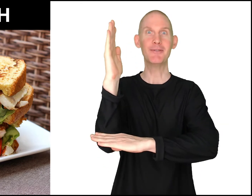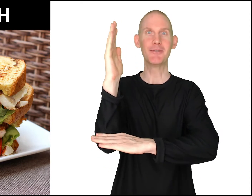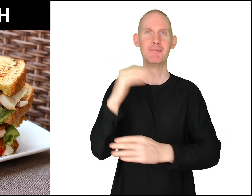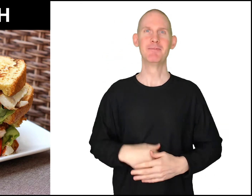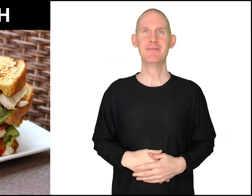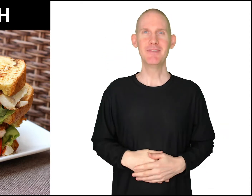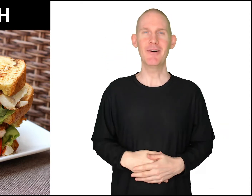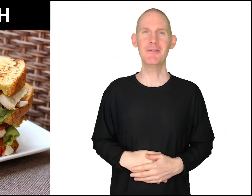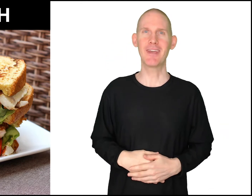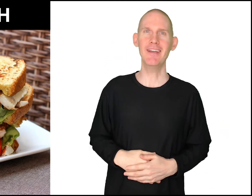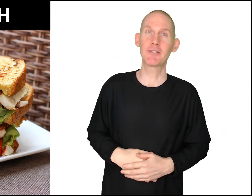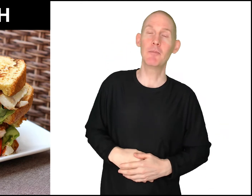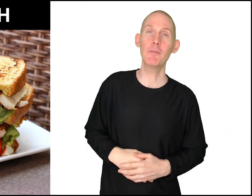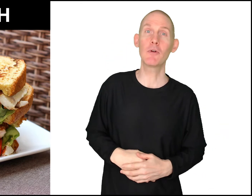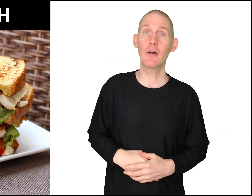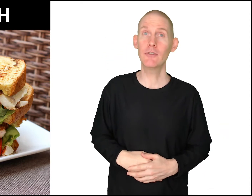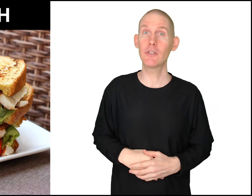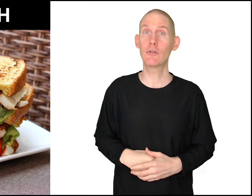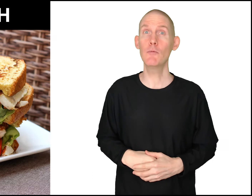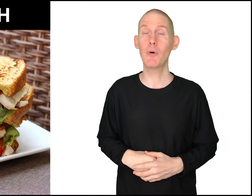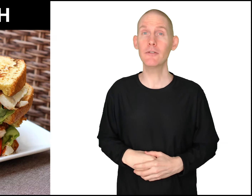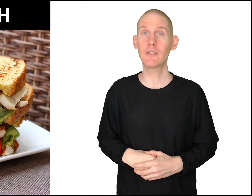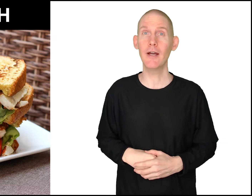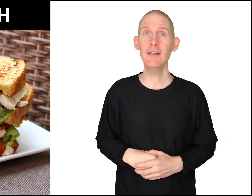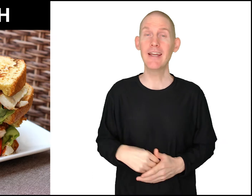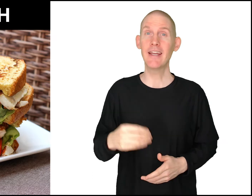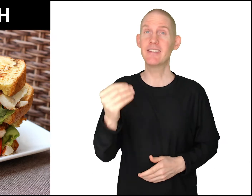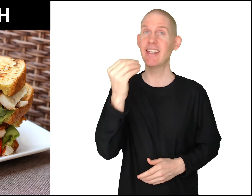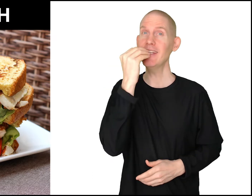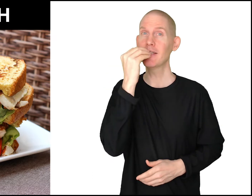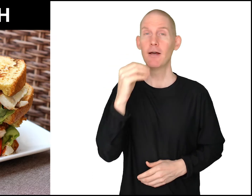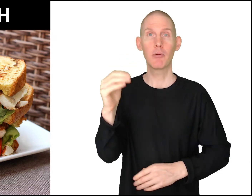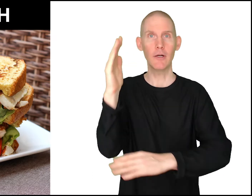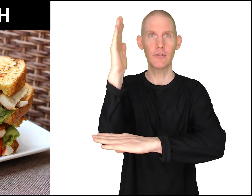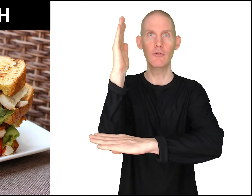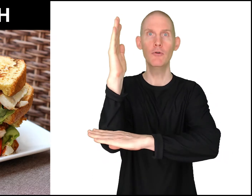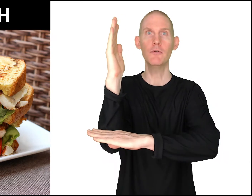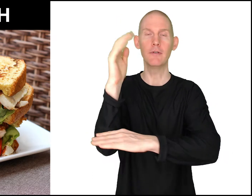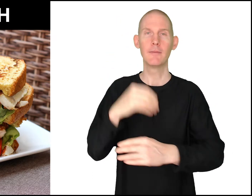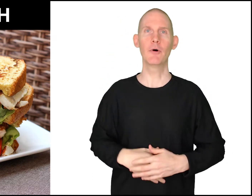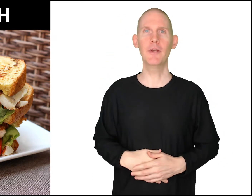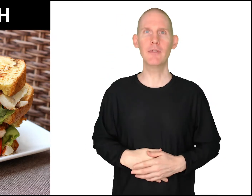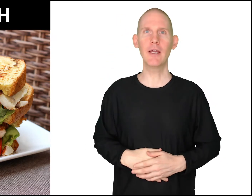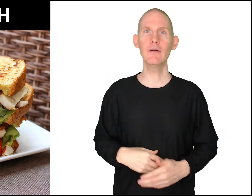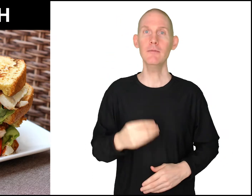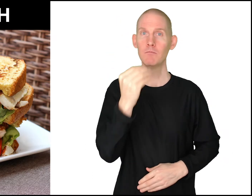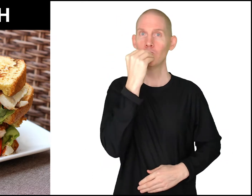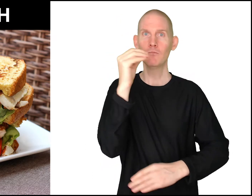Lunch. Okay, so remember, lunch is a 2-part sign. It's eat plus noon. Put them together,